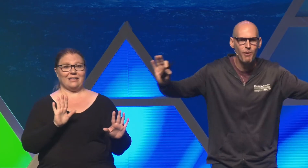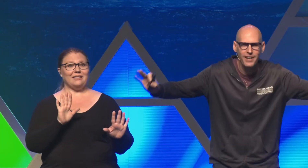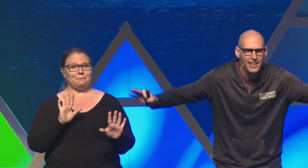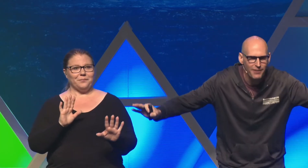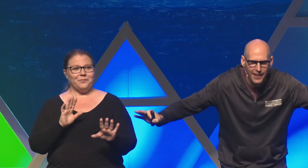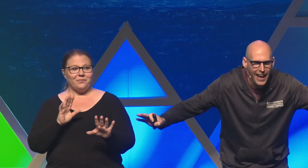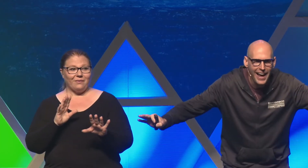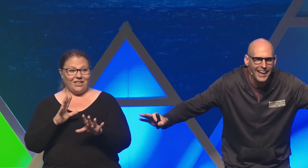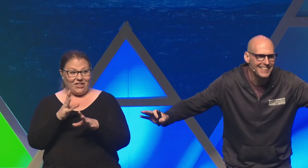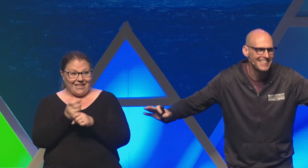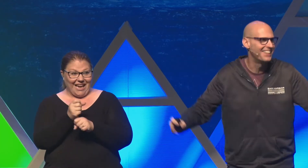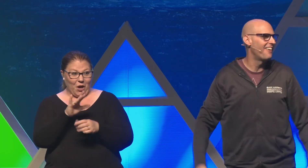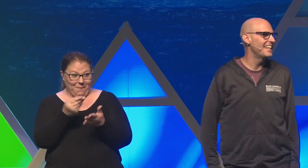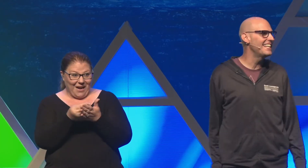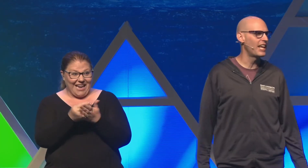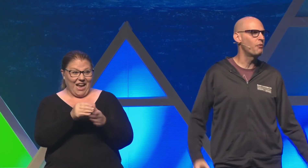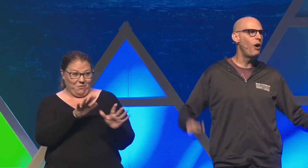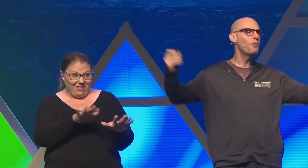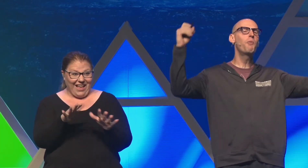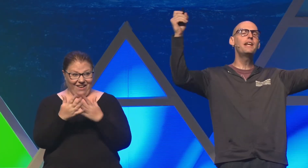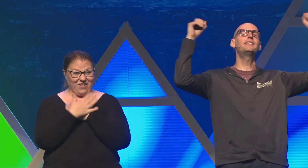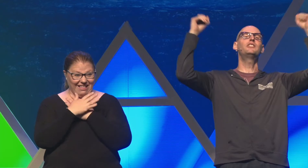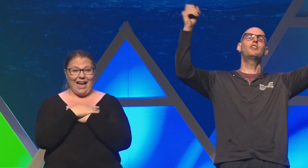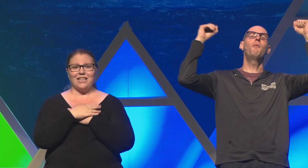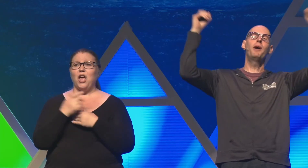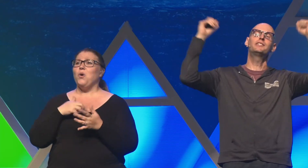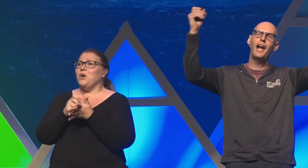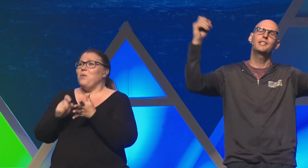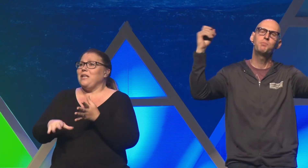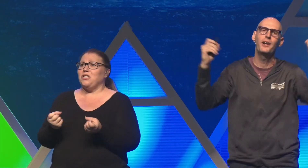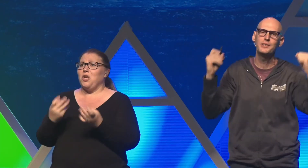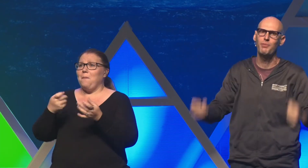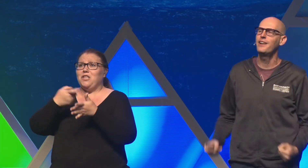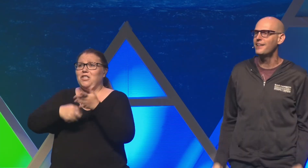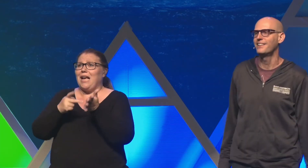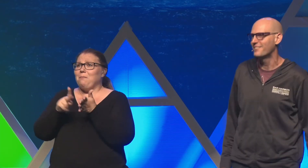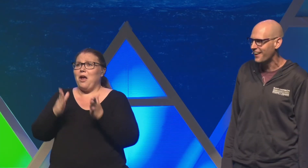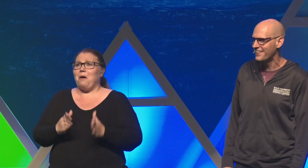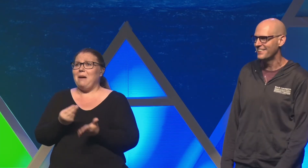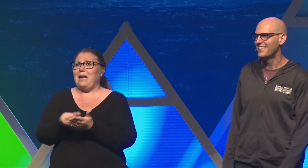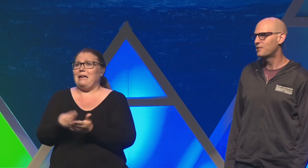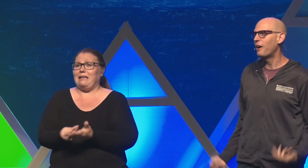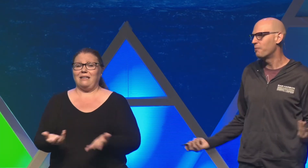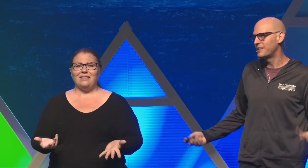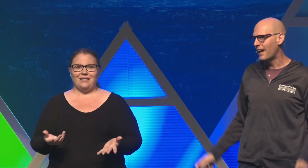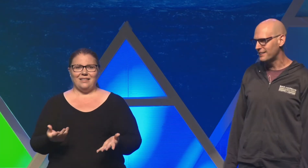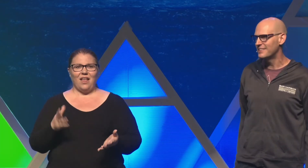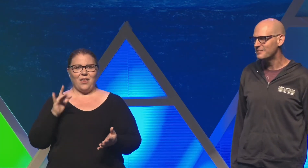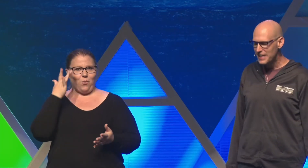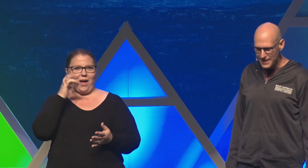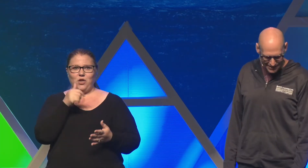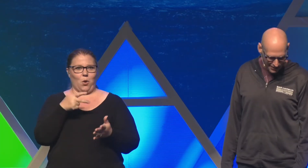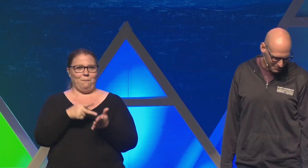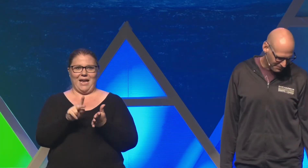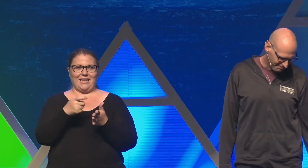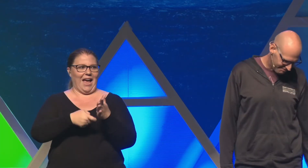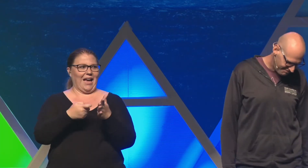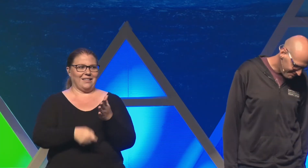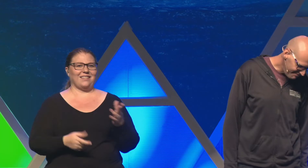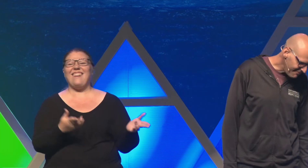your 20 and relax, you know? And he's like, what, we're wasting so much taxpayers' money, right? That's why I don't pay taxes.